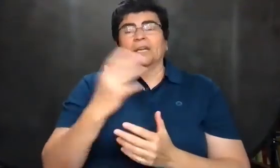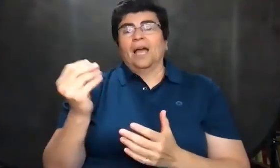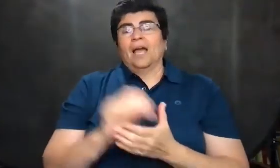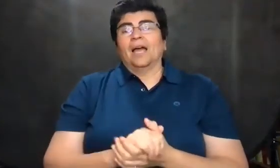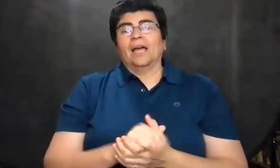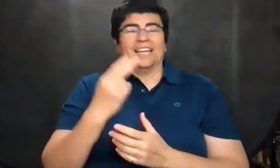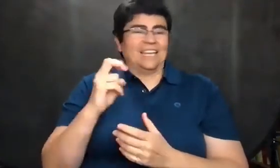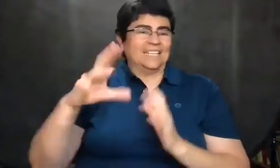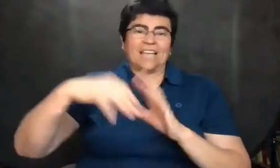there.